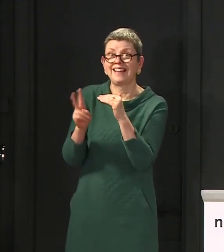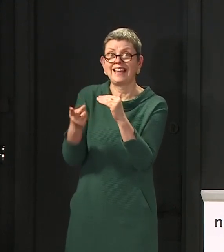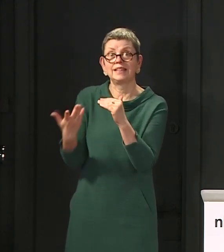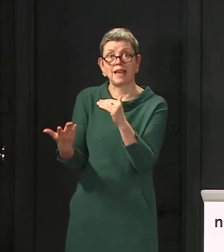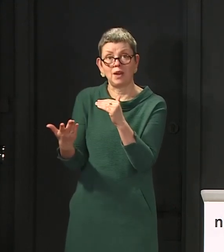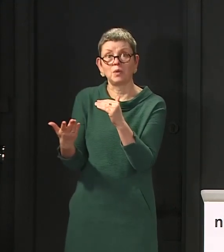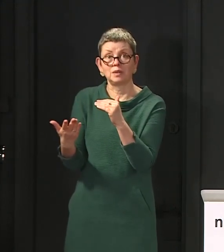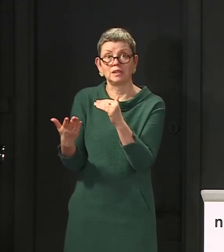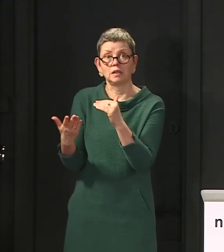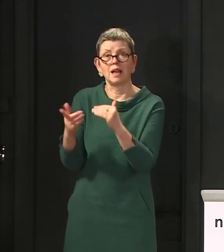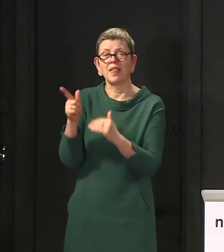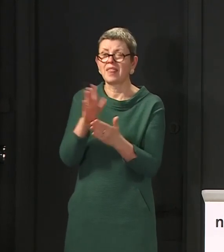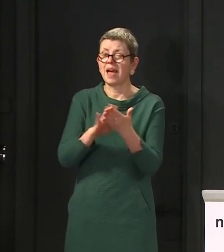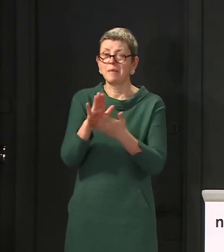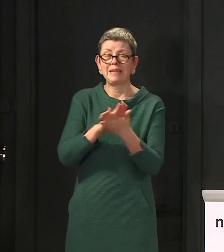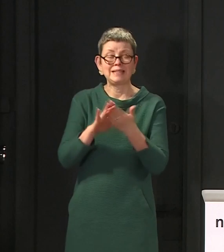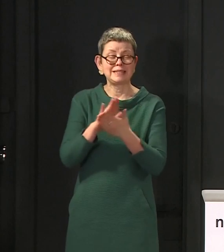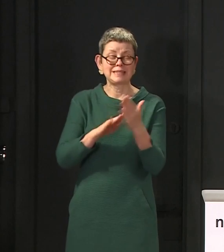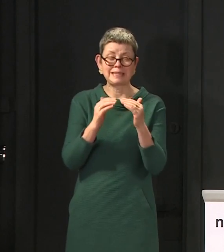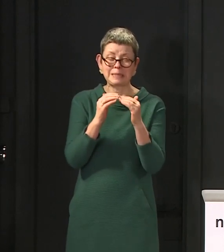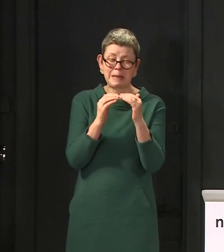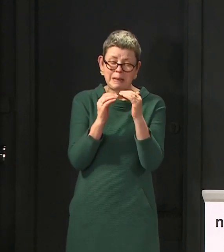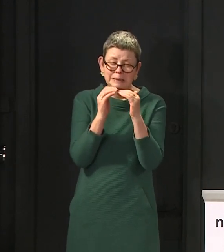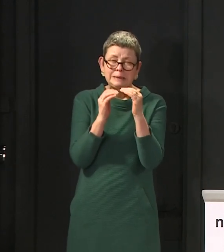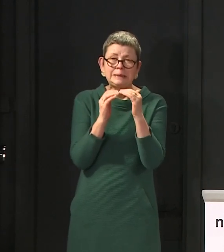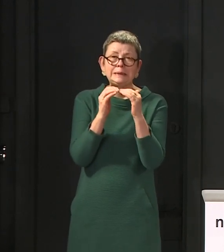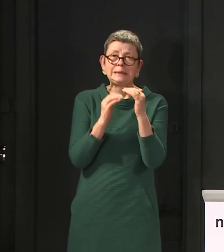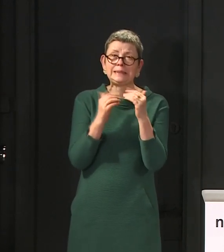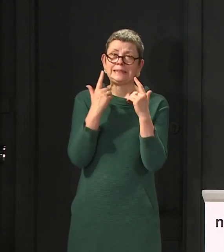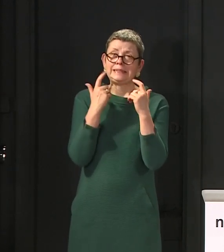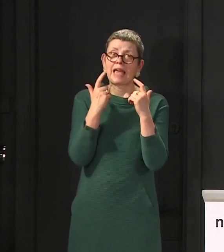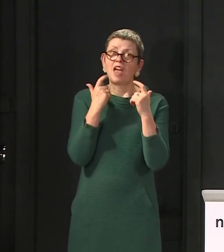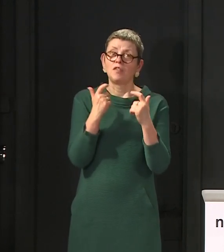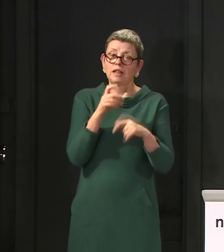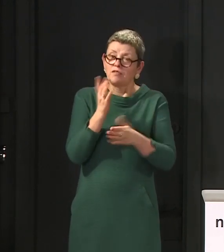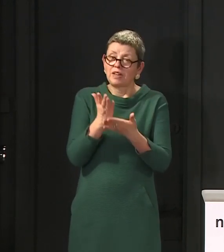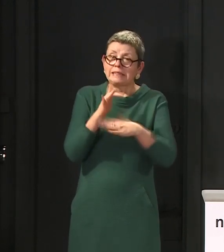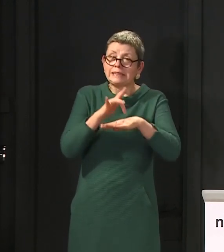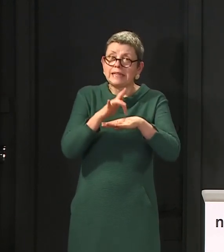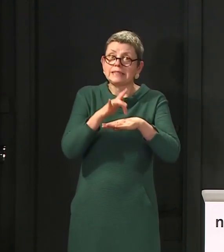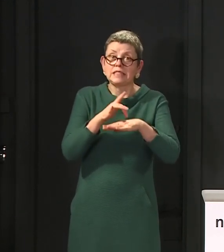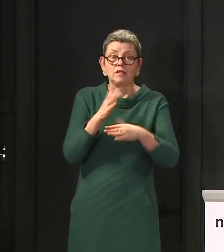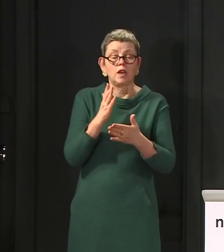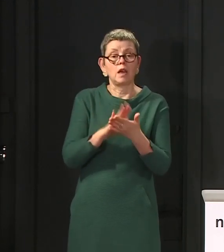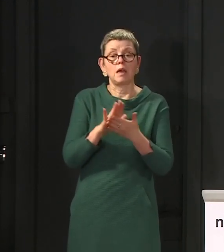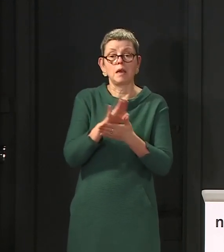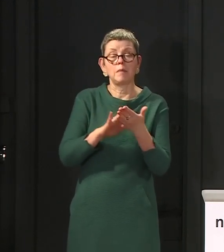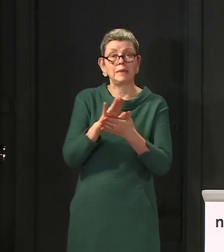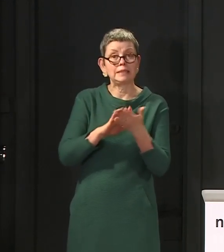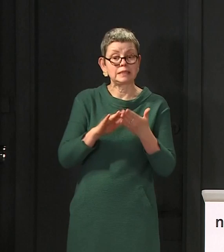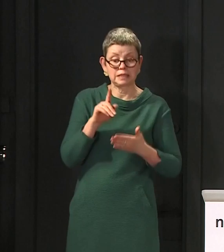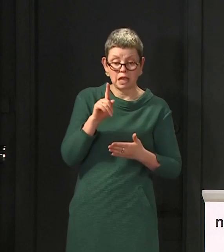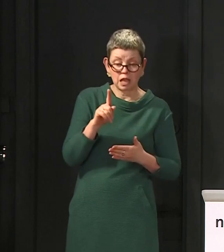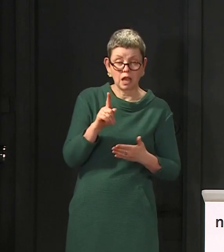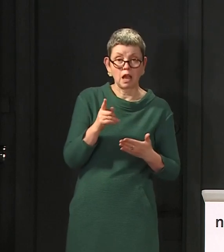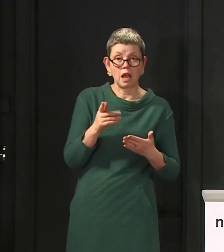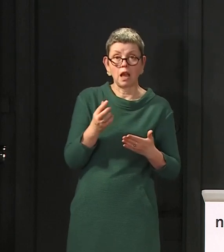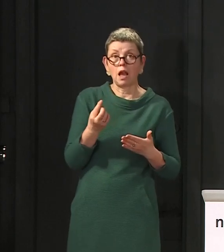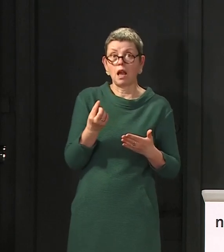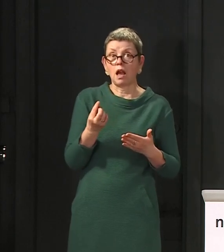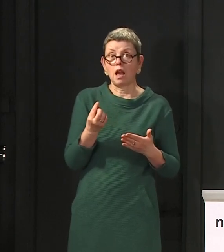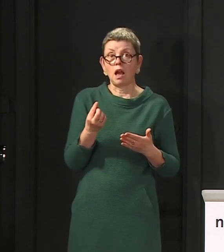that the margins for error here are really narrow, and it doesn't take very much right now. It doesn't take